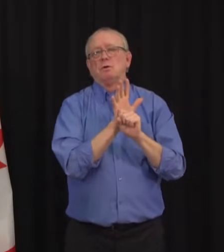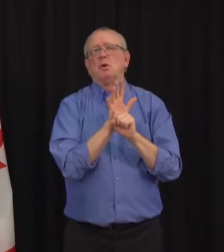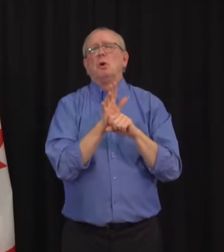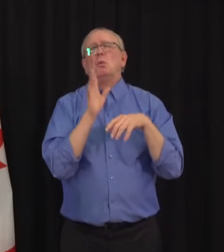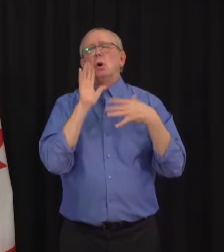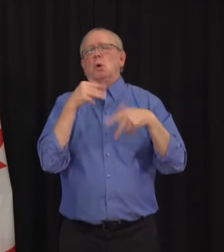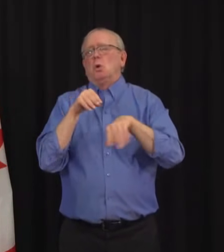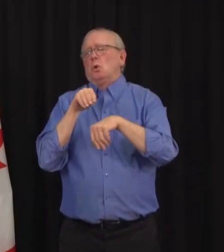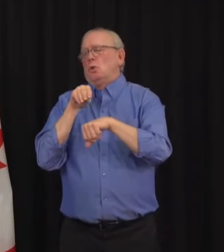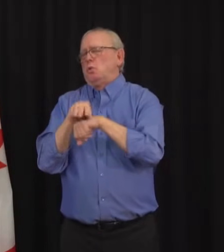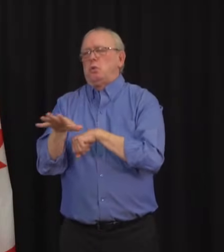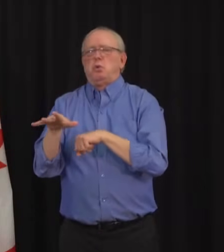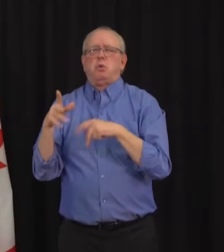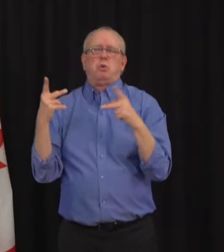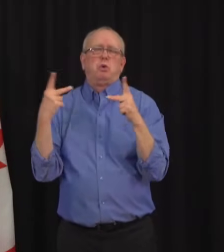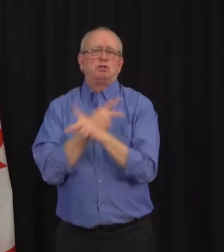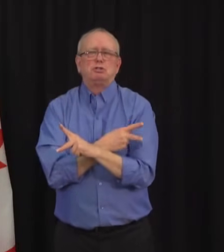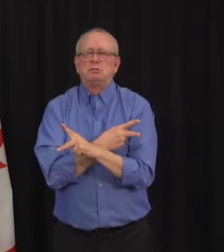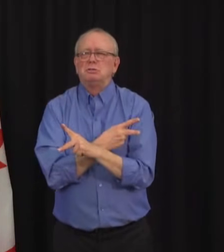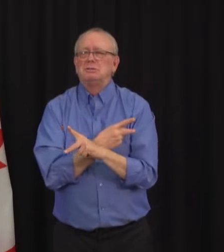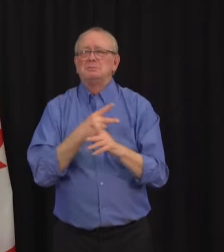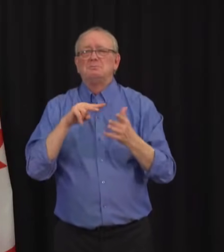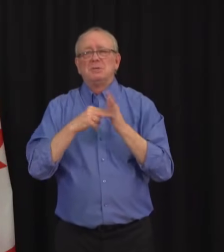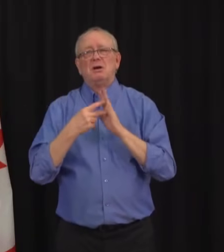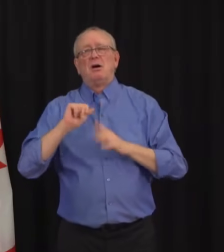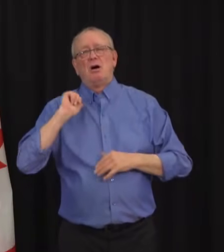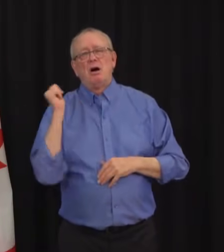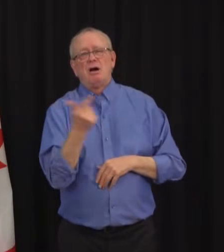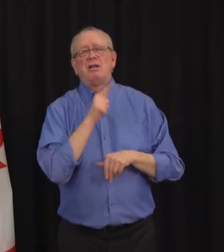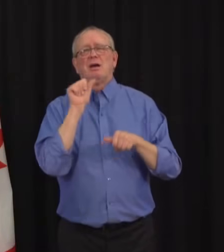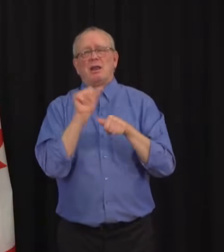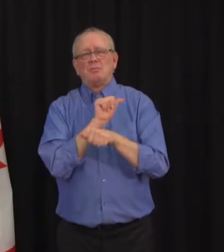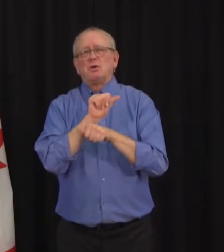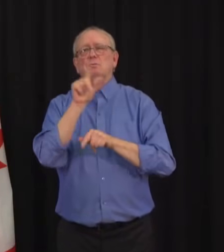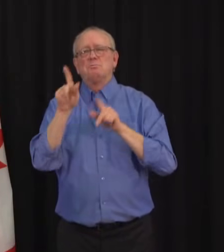part of the solution and to be a part of protecting everyone in our